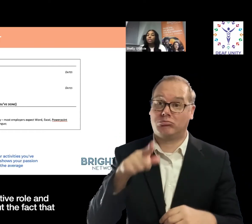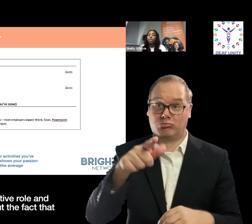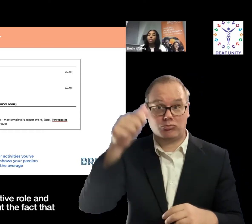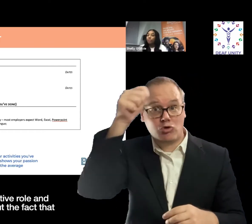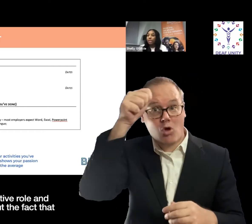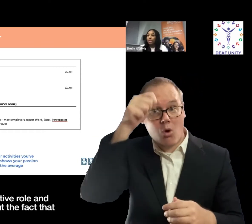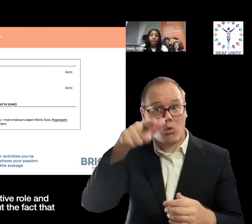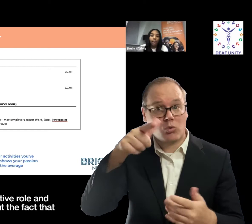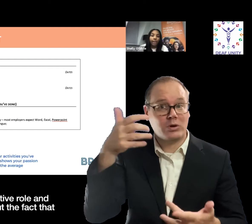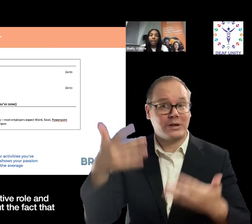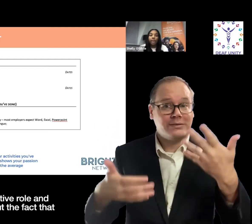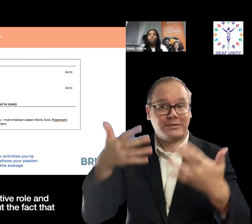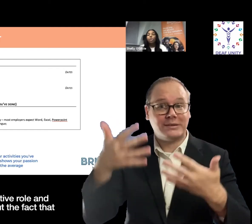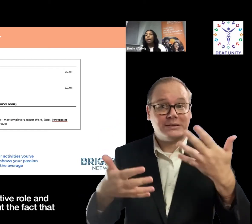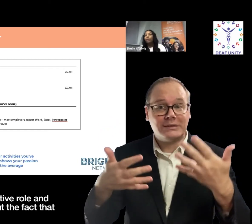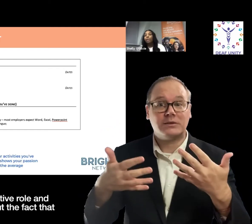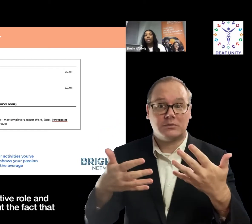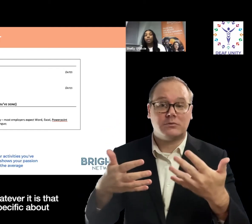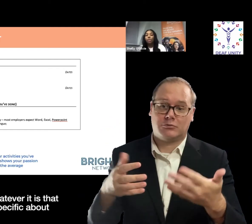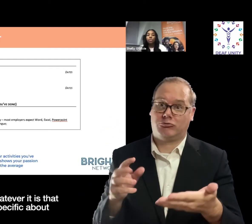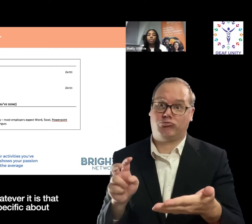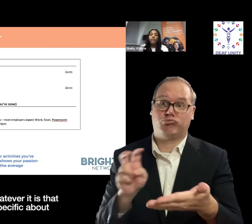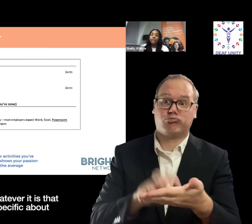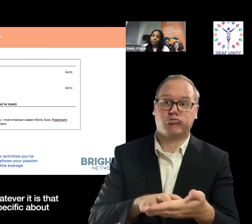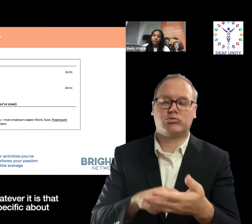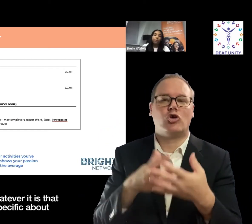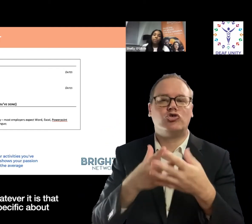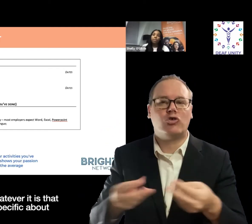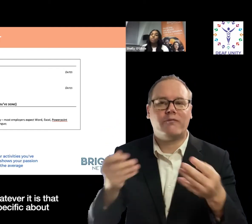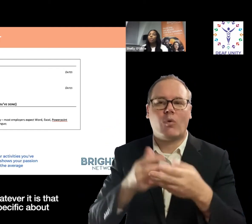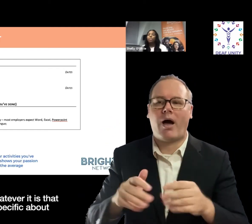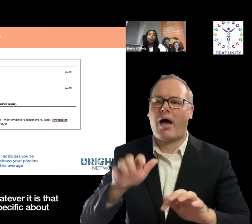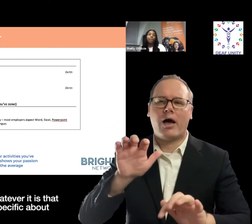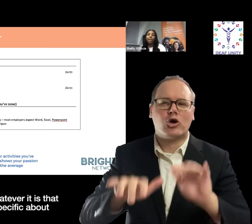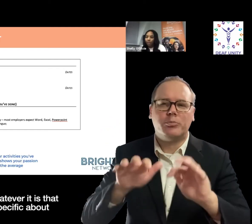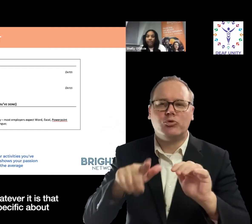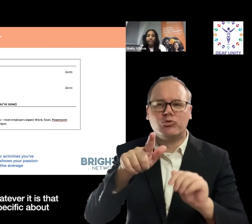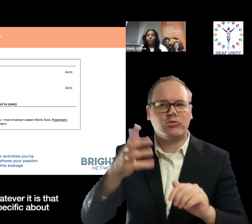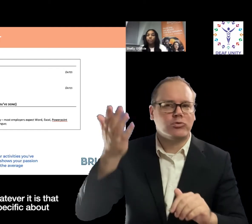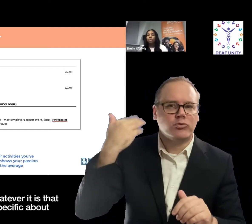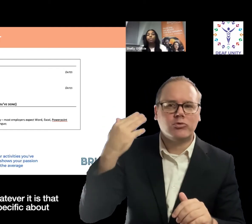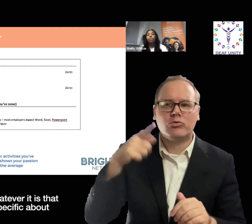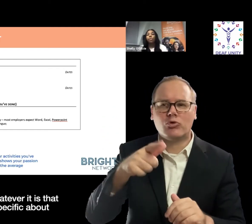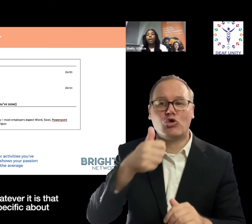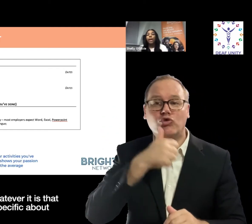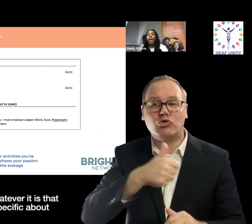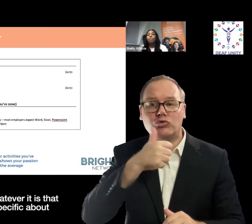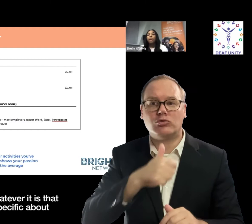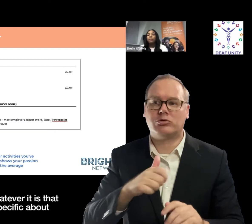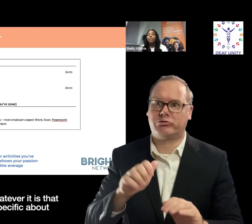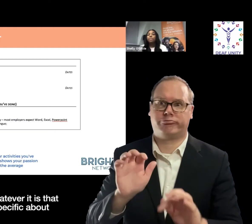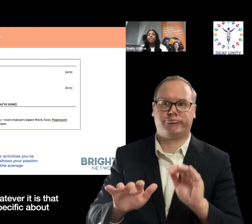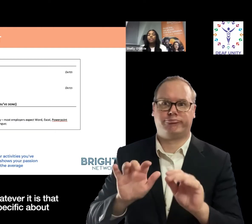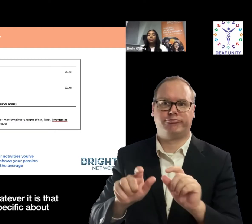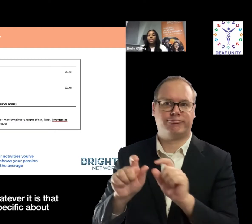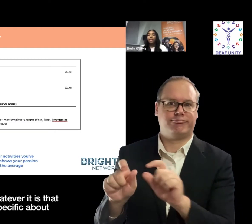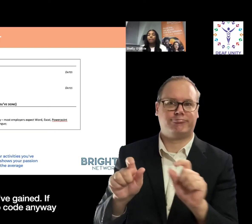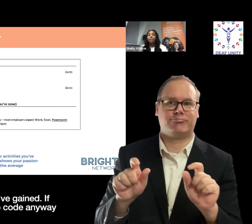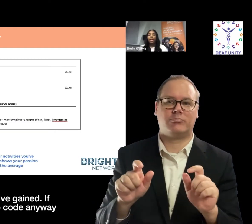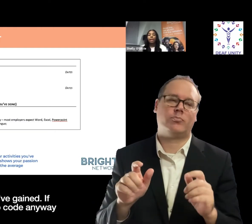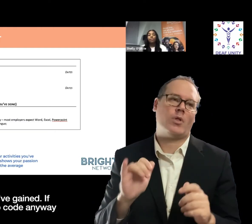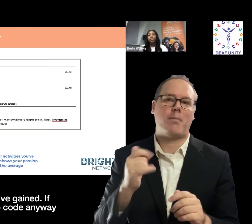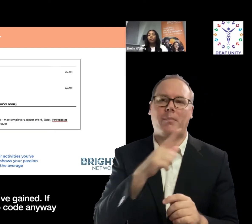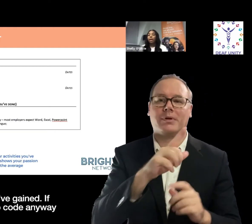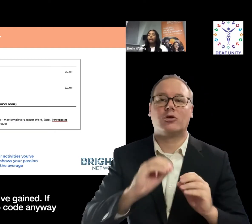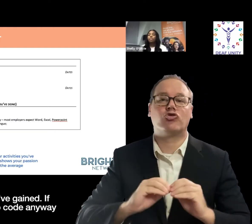and you used to do graphic design, talk about the fact that you've used Adobe, Photoshop, or whatever it is that you've used before. Really be specific